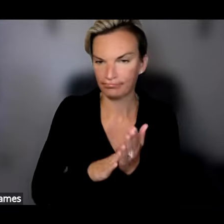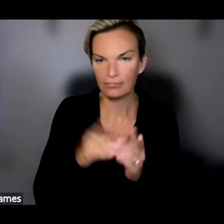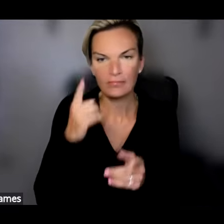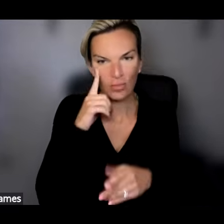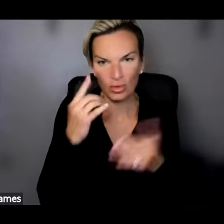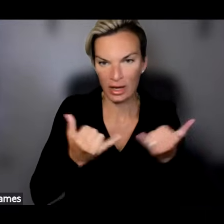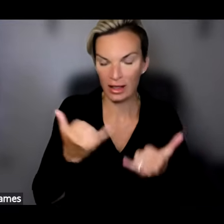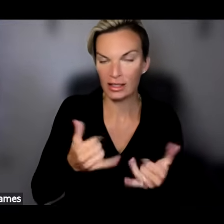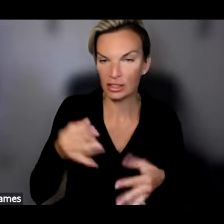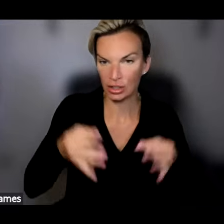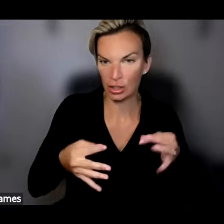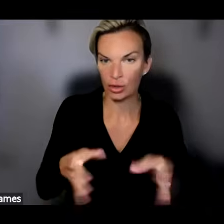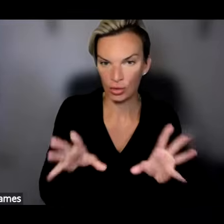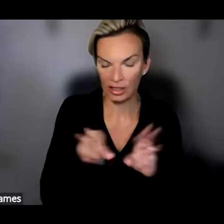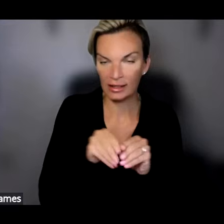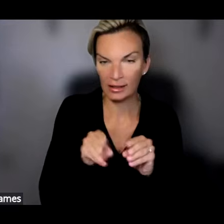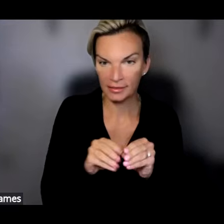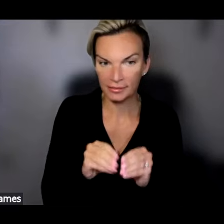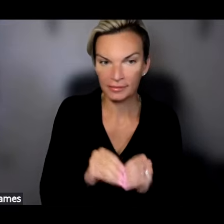Moved.